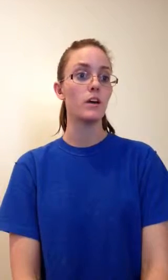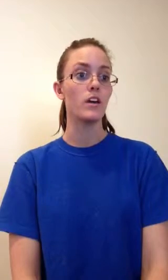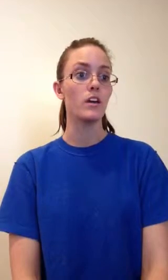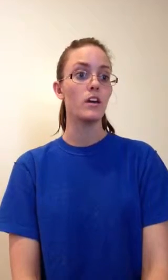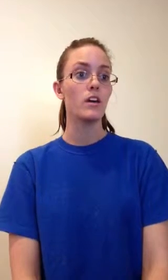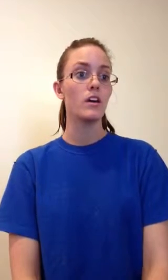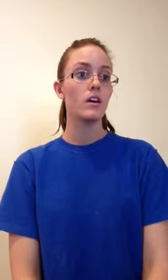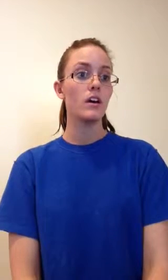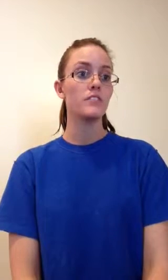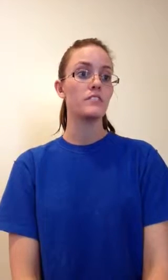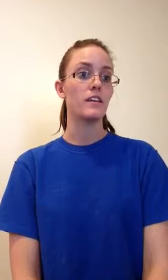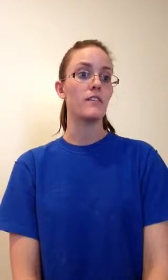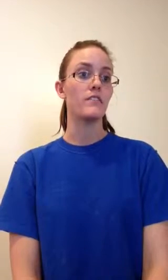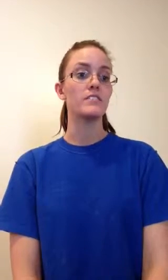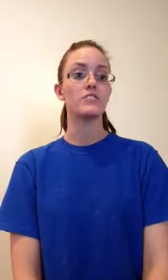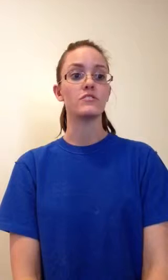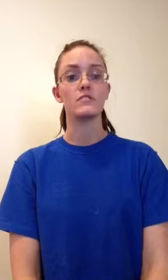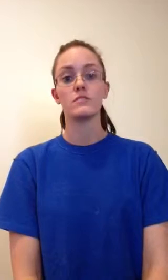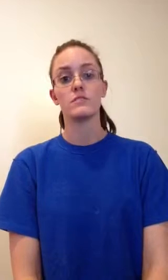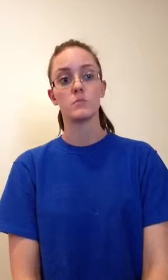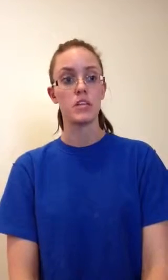way to save the senior citizens some money.